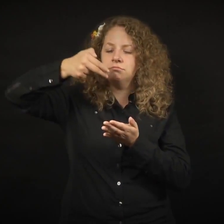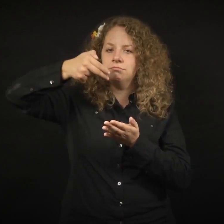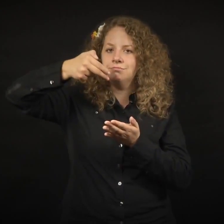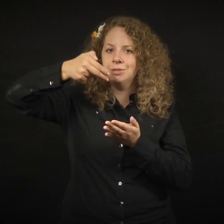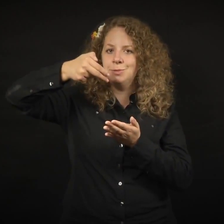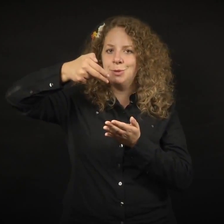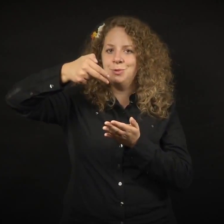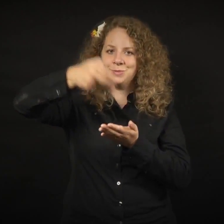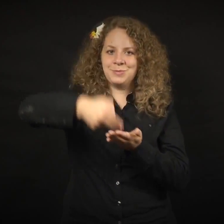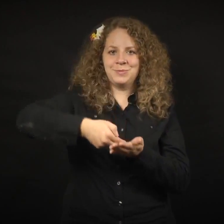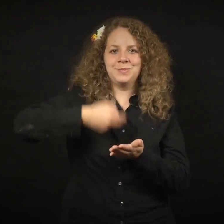spoon.